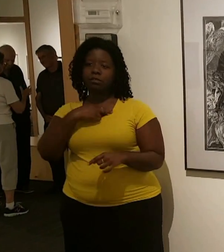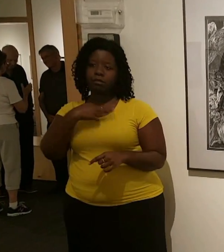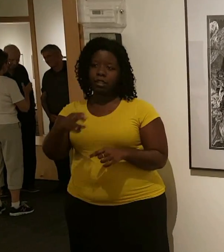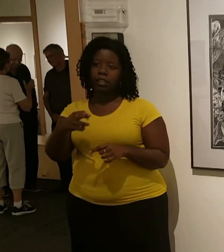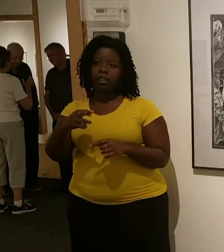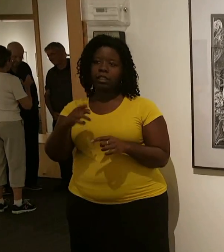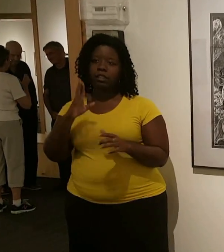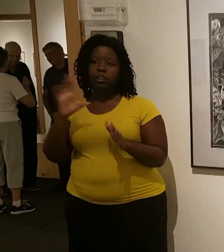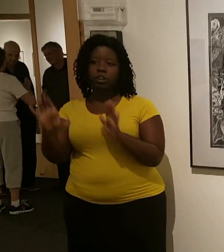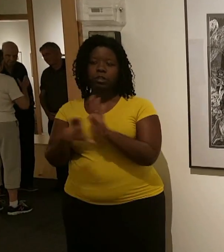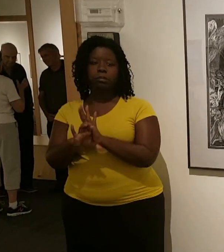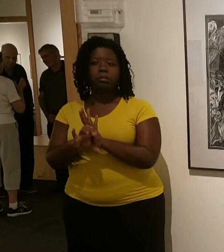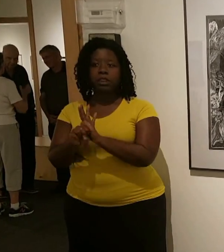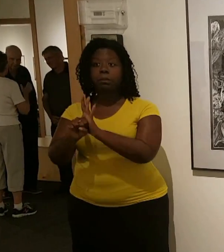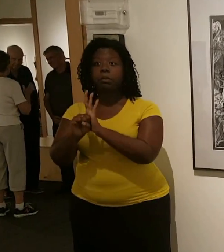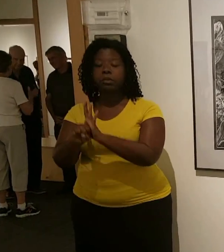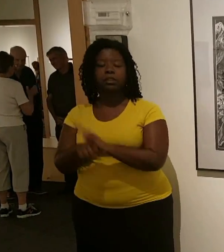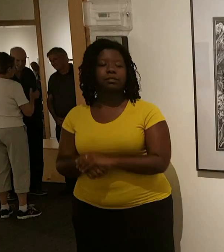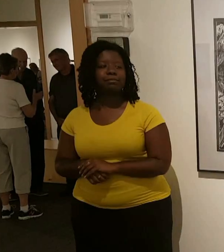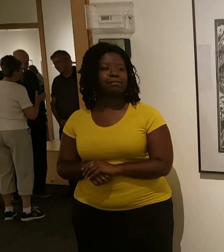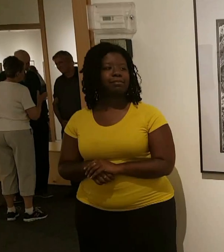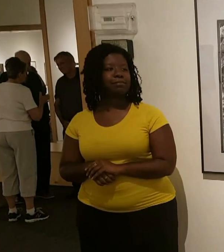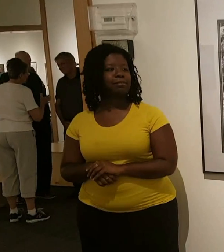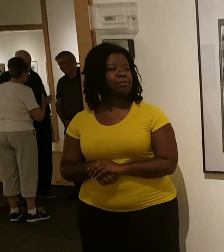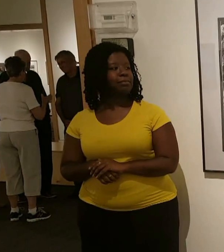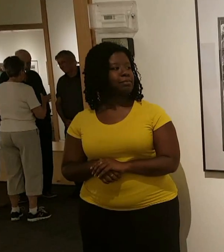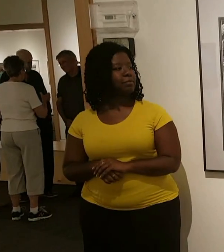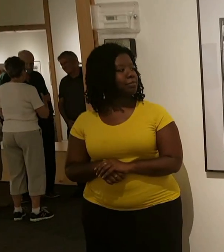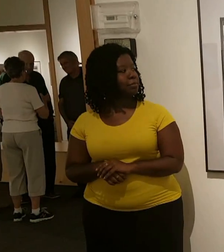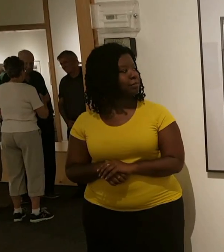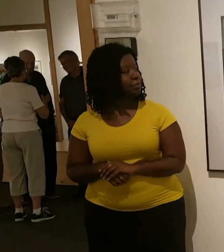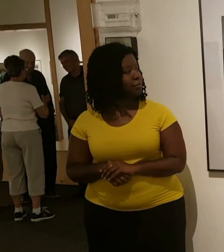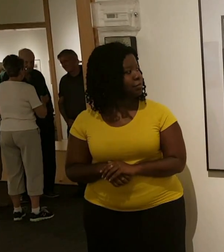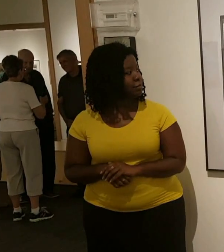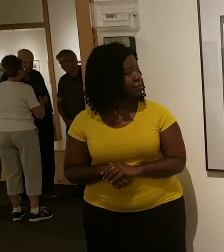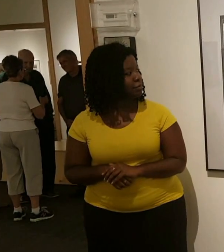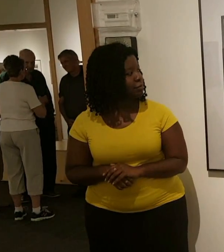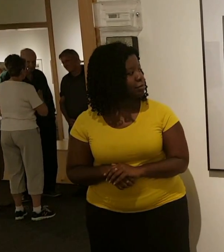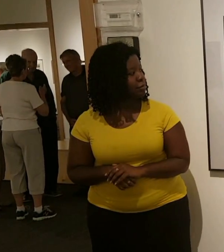religious symbols, and the restroom